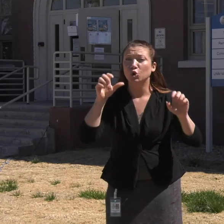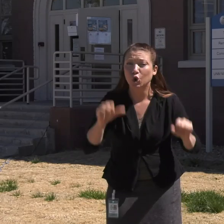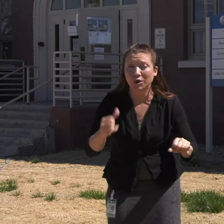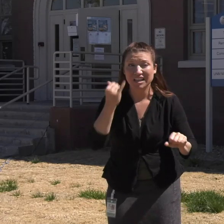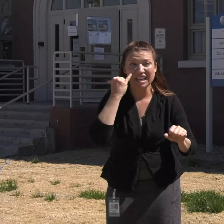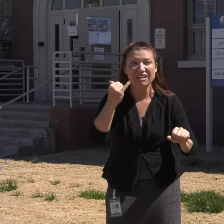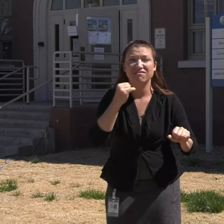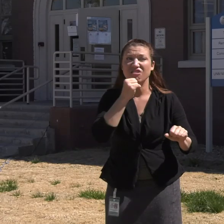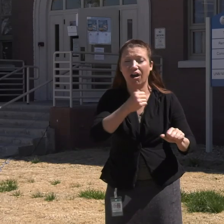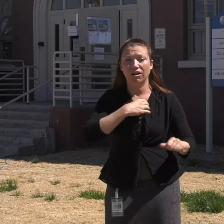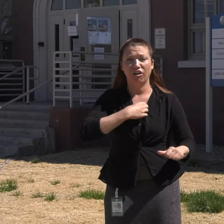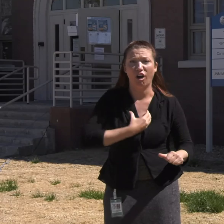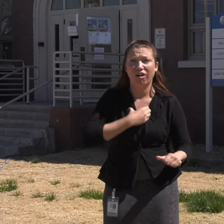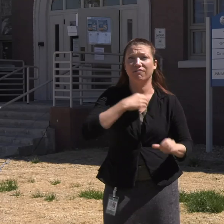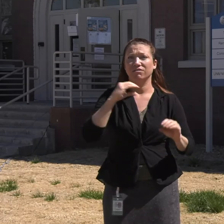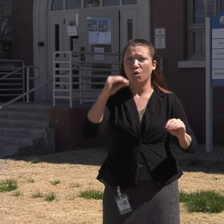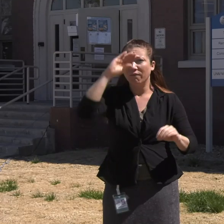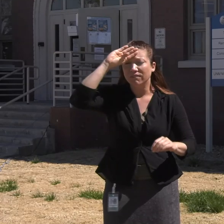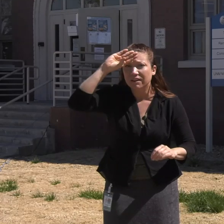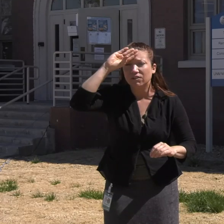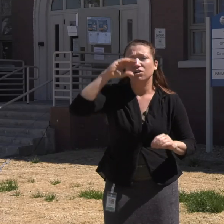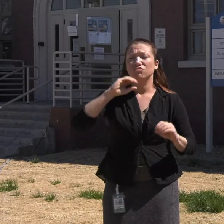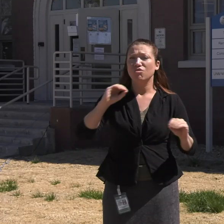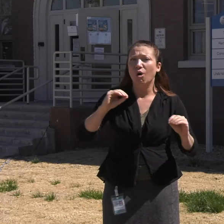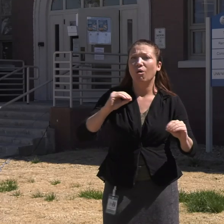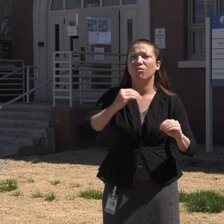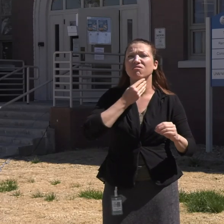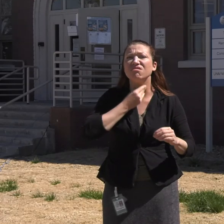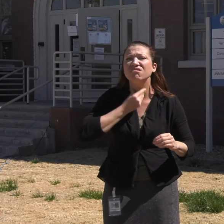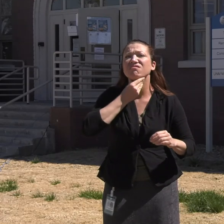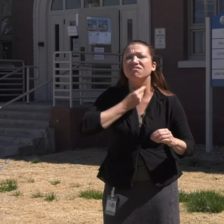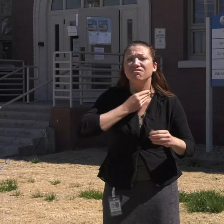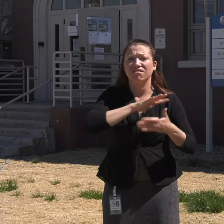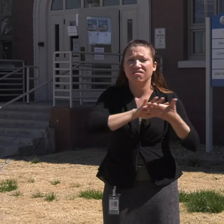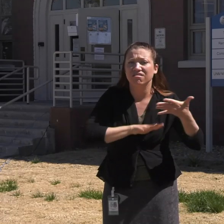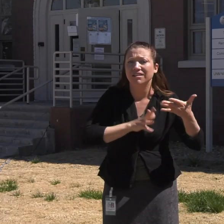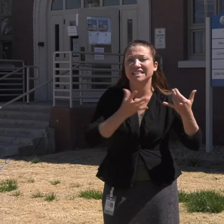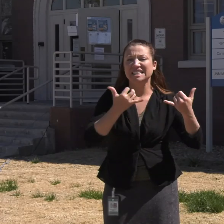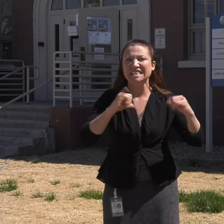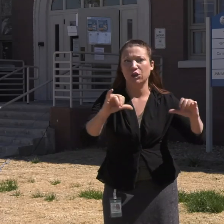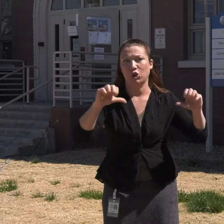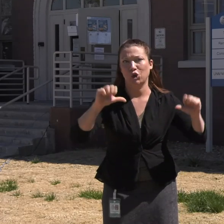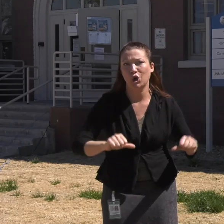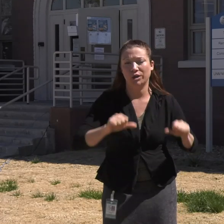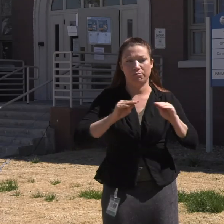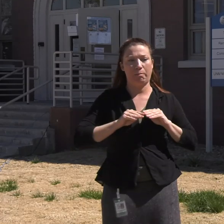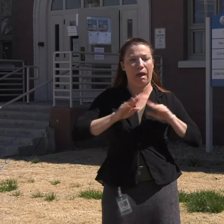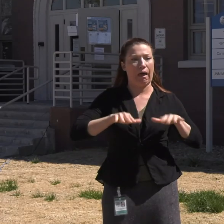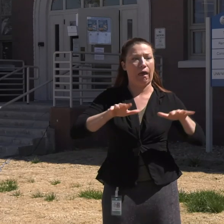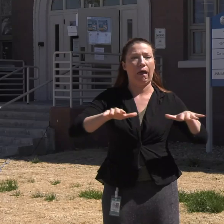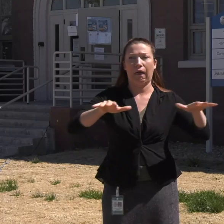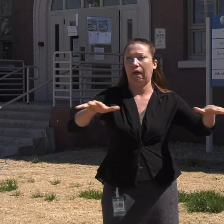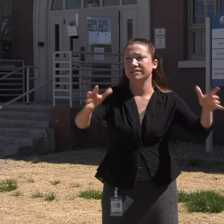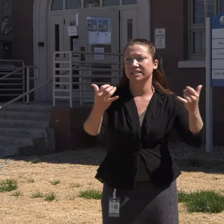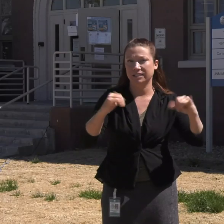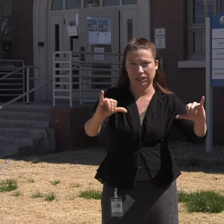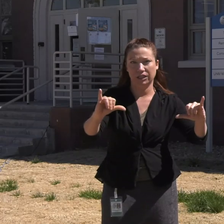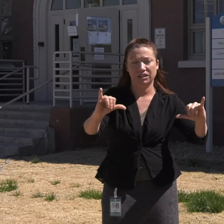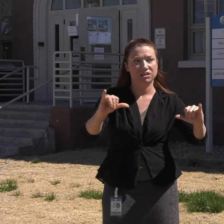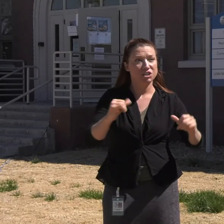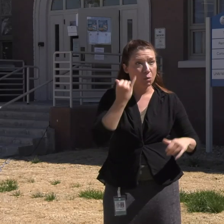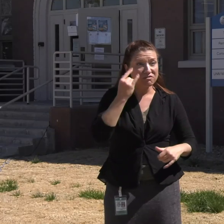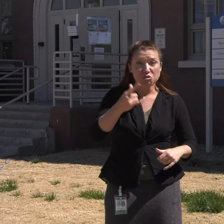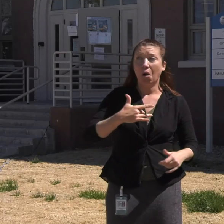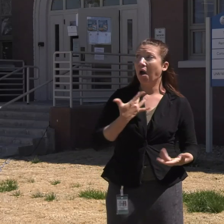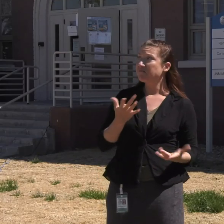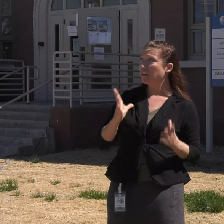showing symptoms. So that's an important piece. Just want to remind everyone that it's like, oh, I feel great and this and that. No, that's you.